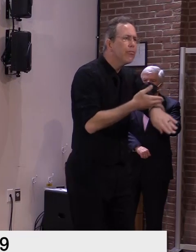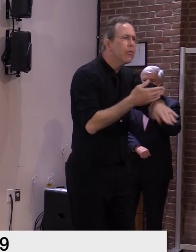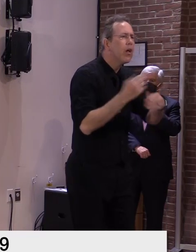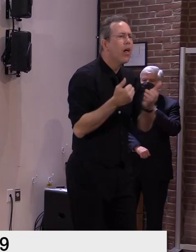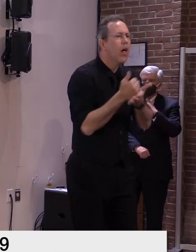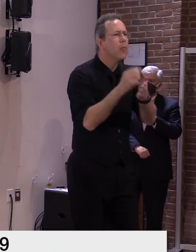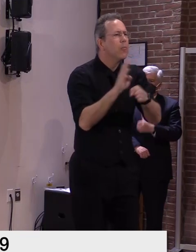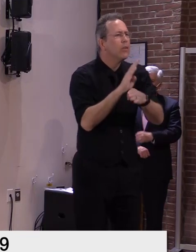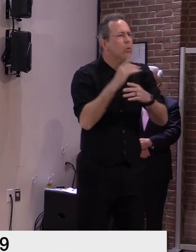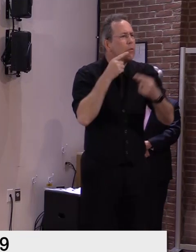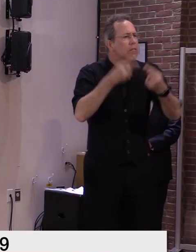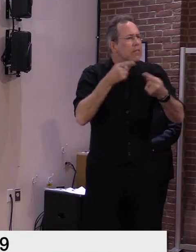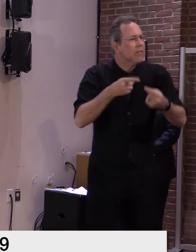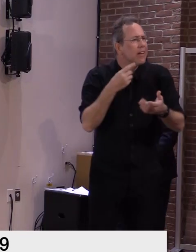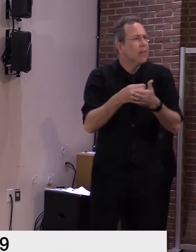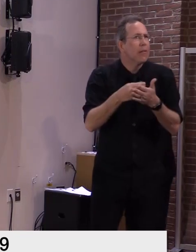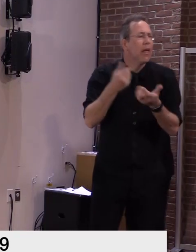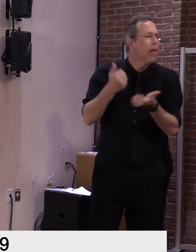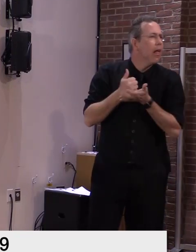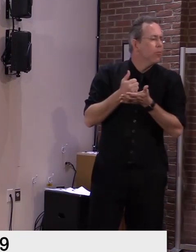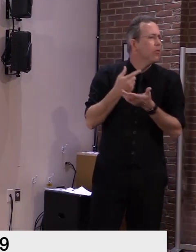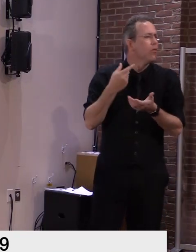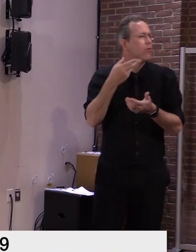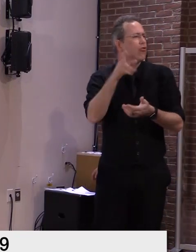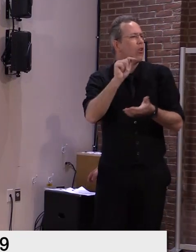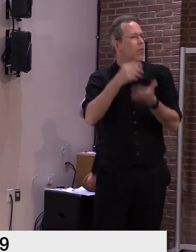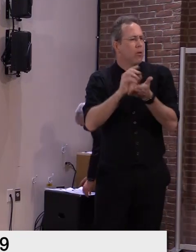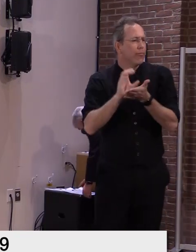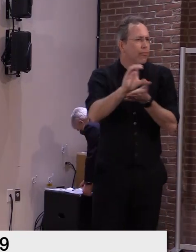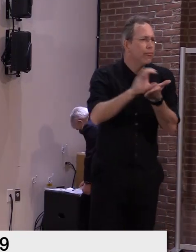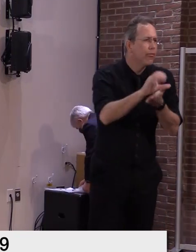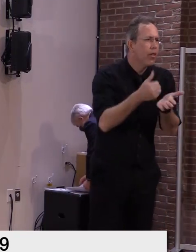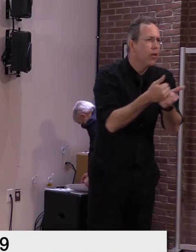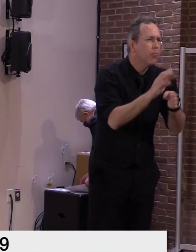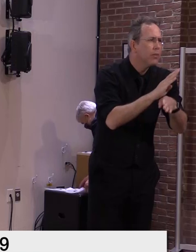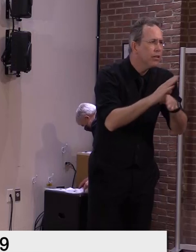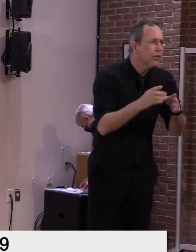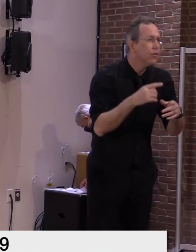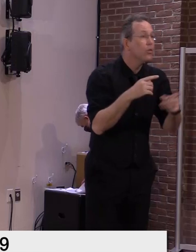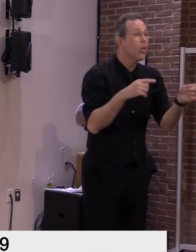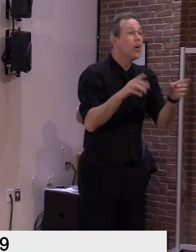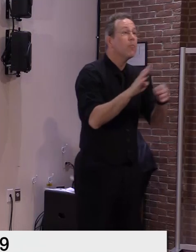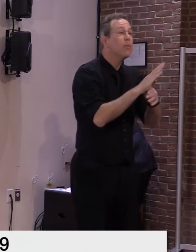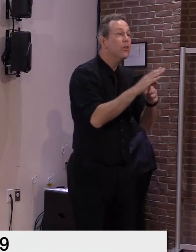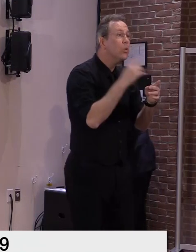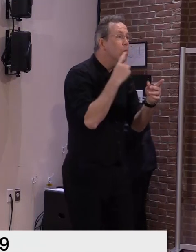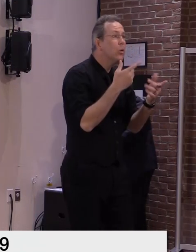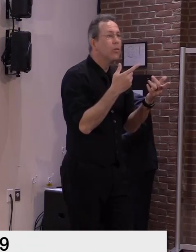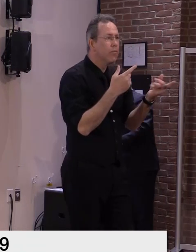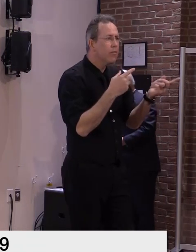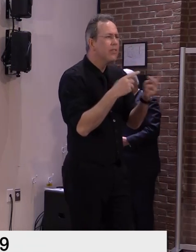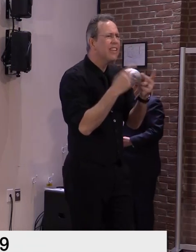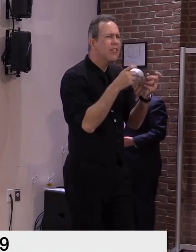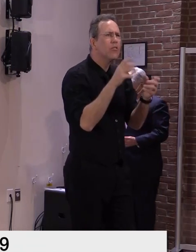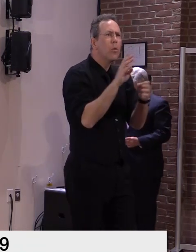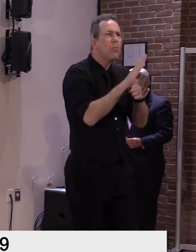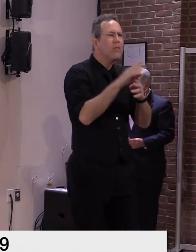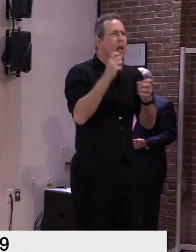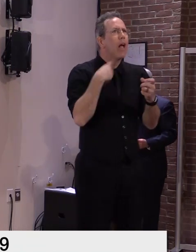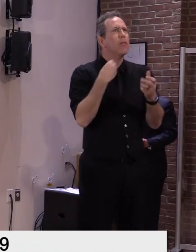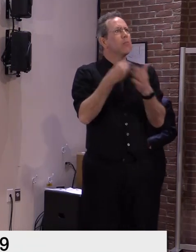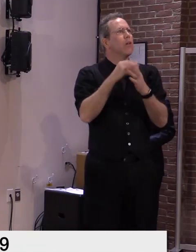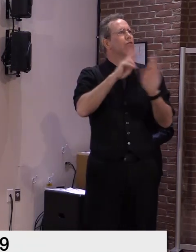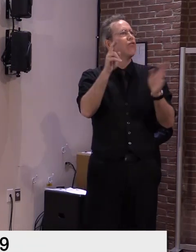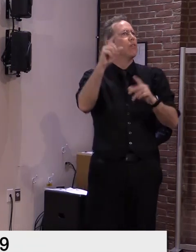recover, and giving communities the tools they need to build a solid foundation so they can succeed long into the